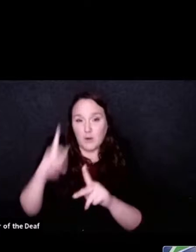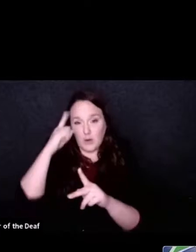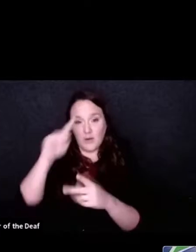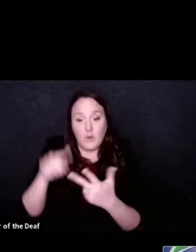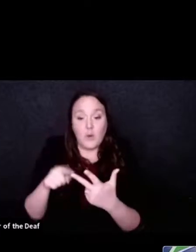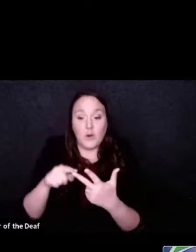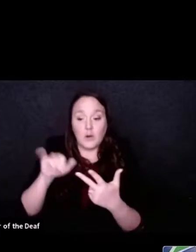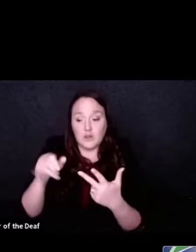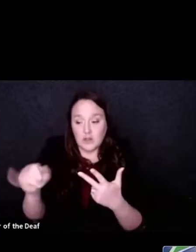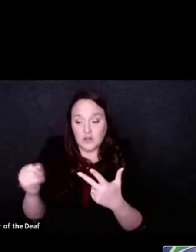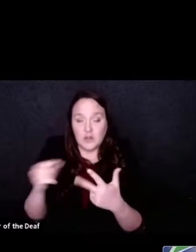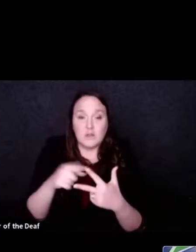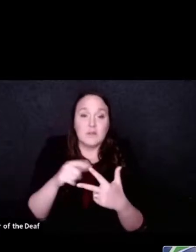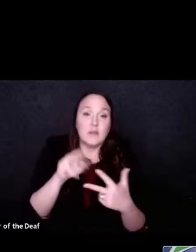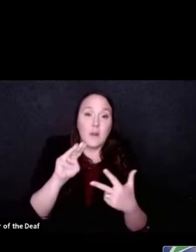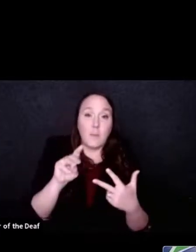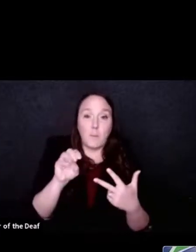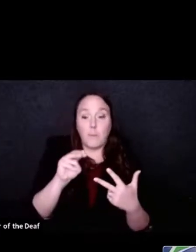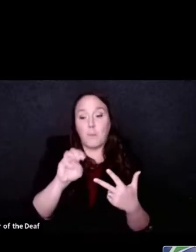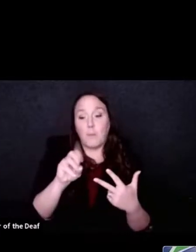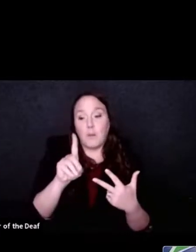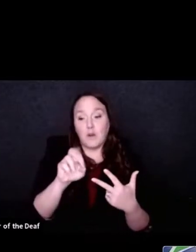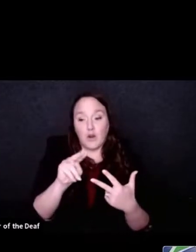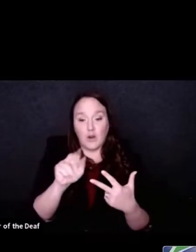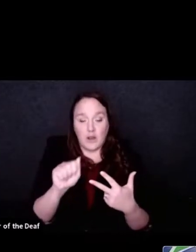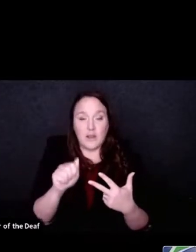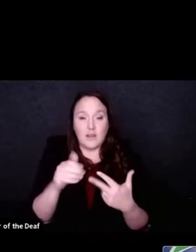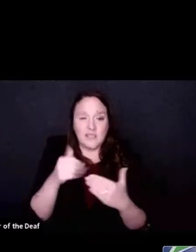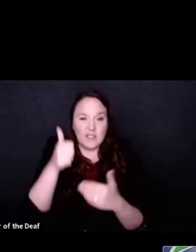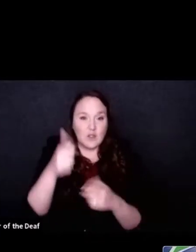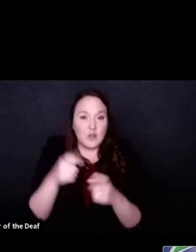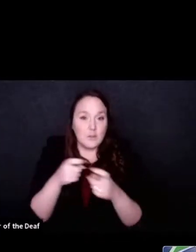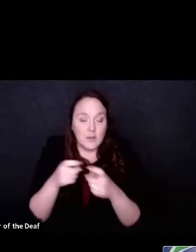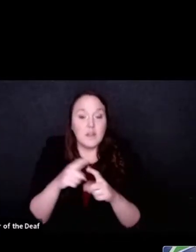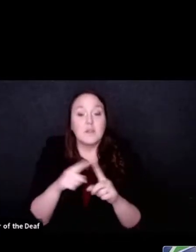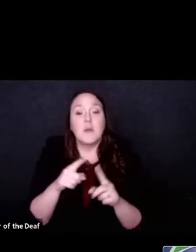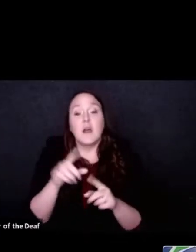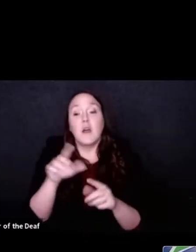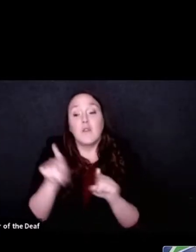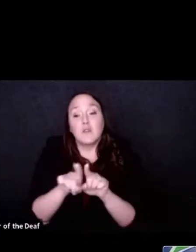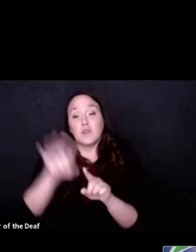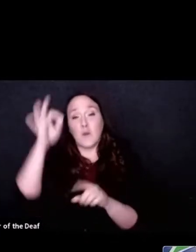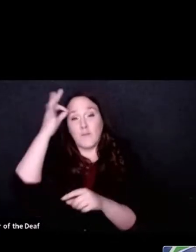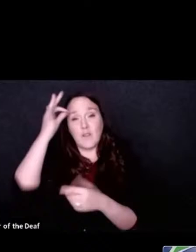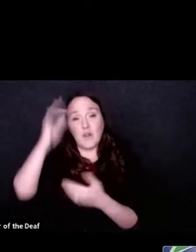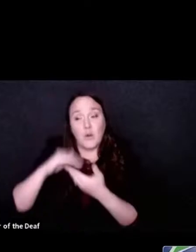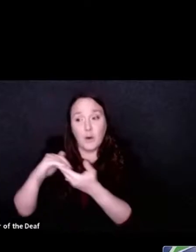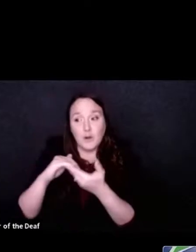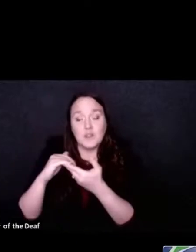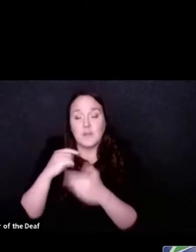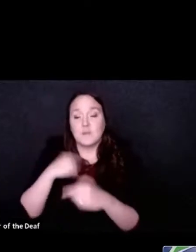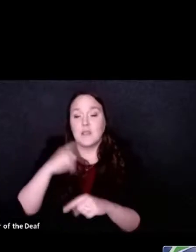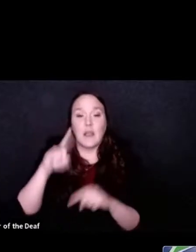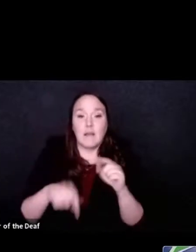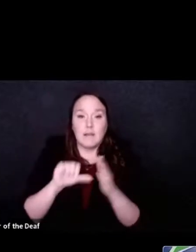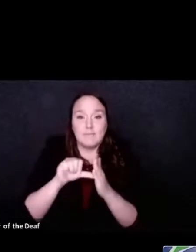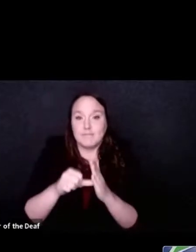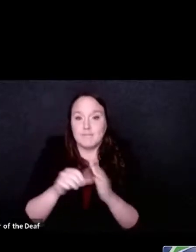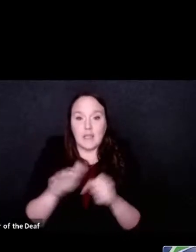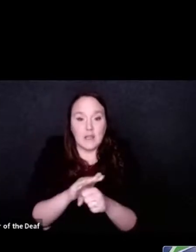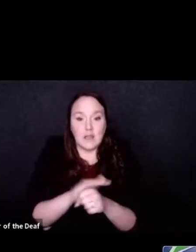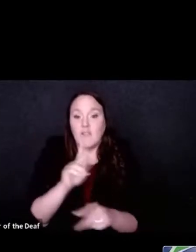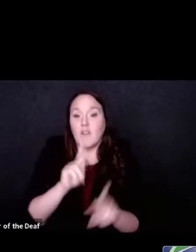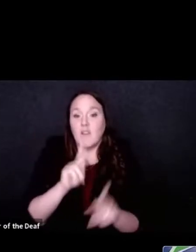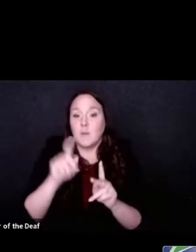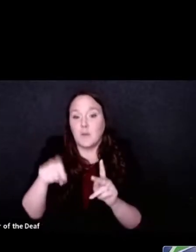to manage to all of our other community partners. But there's also some federal partnerships as well. So again, I can't stress enough, folks need to go to